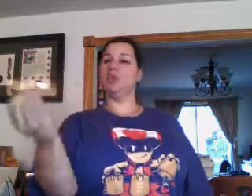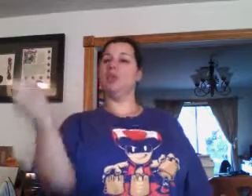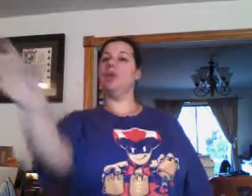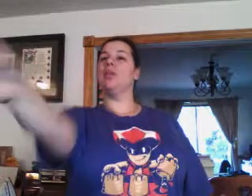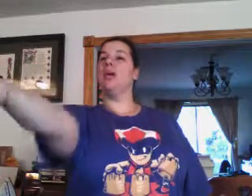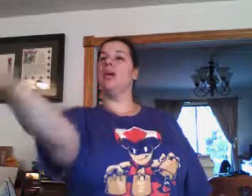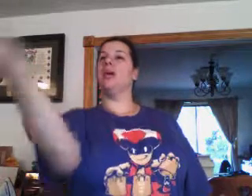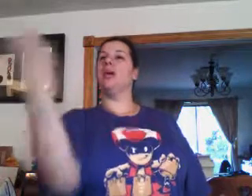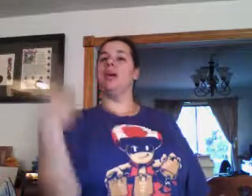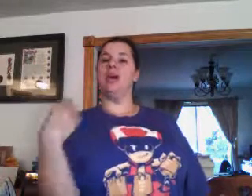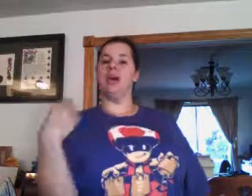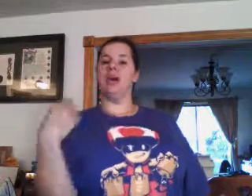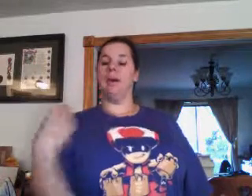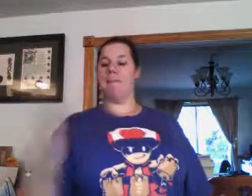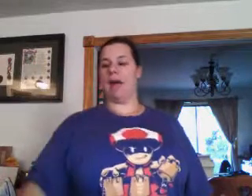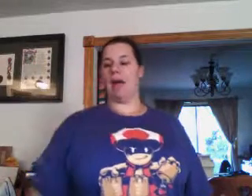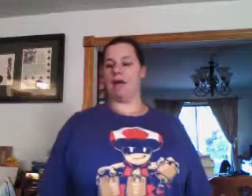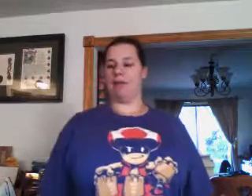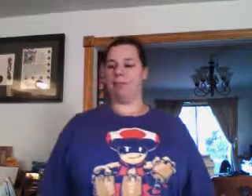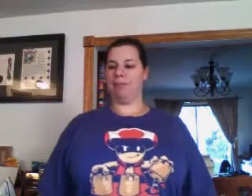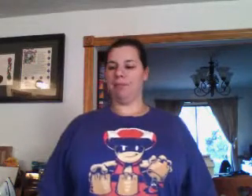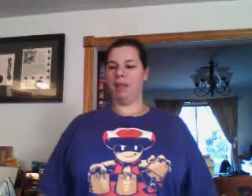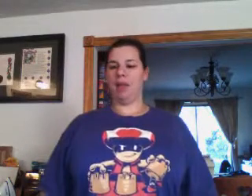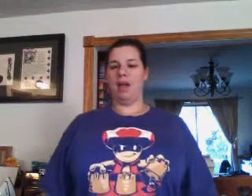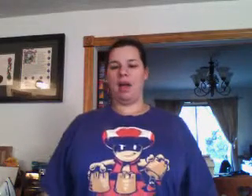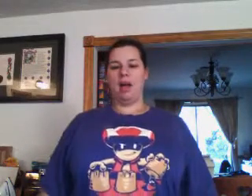go there and come back.